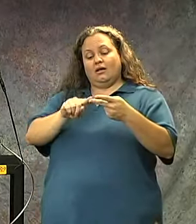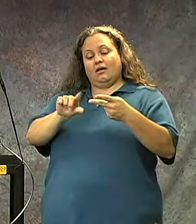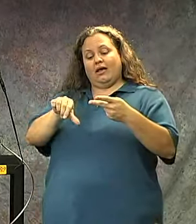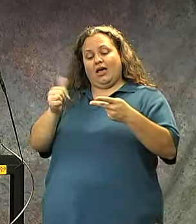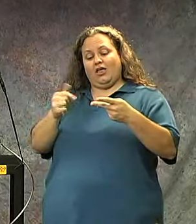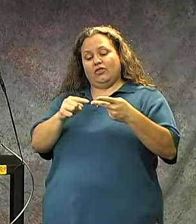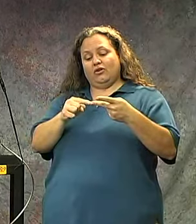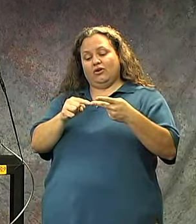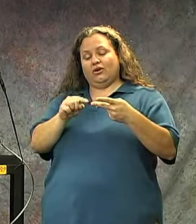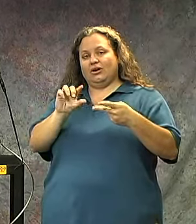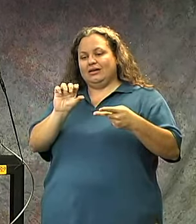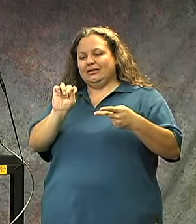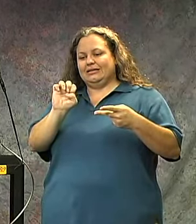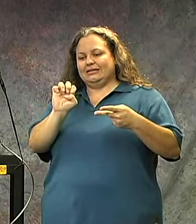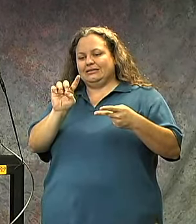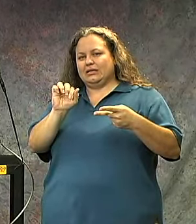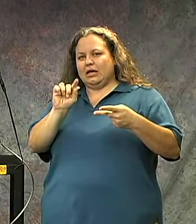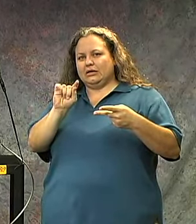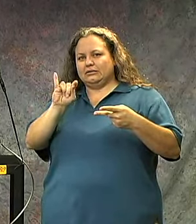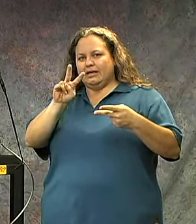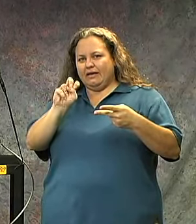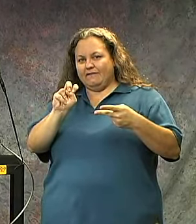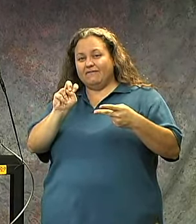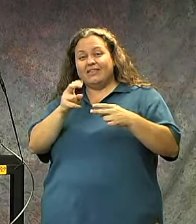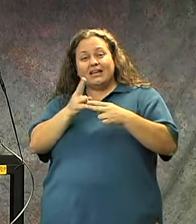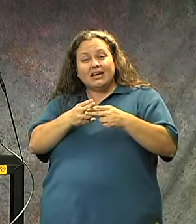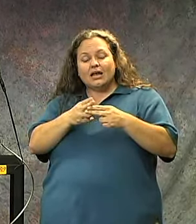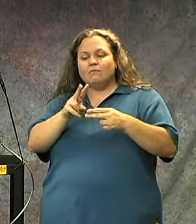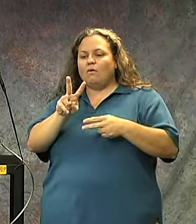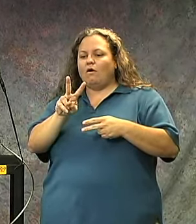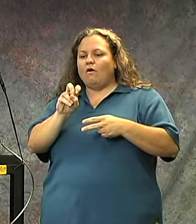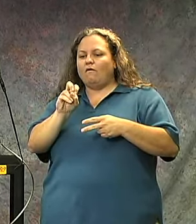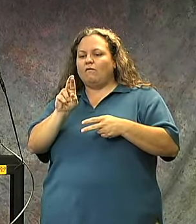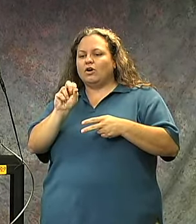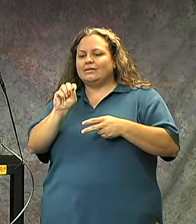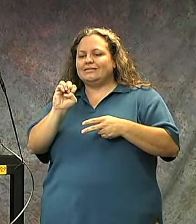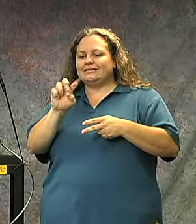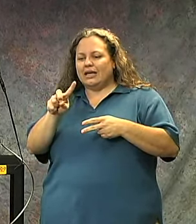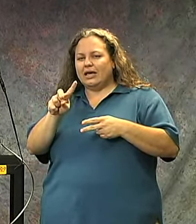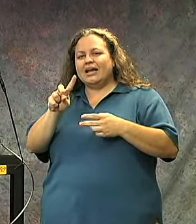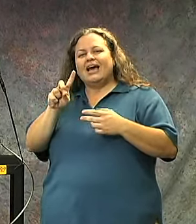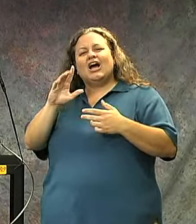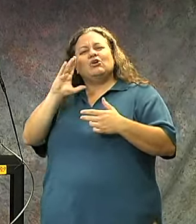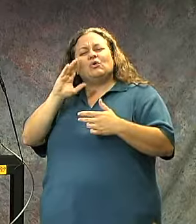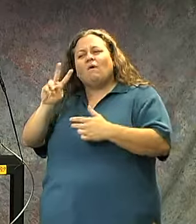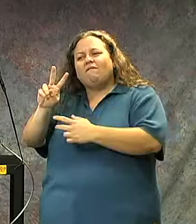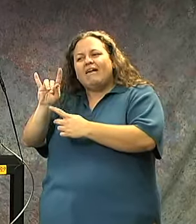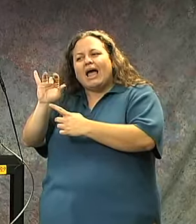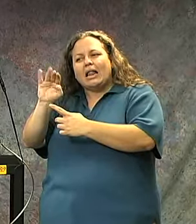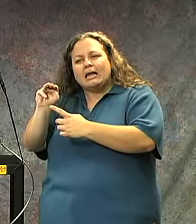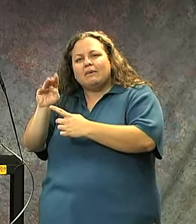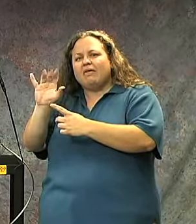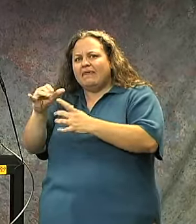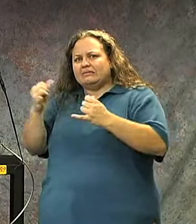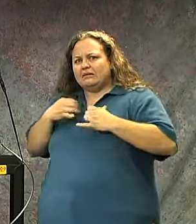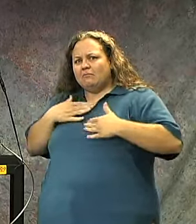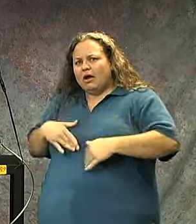a sedative called Versed. Versed is similar to Valium, but there again it's much shorter